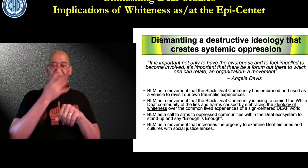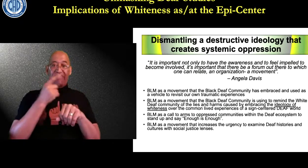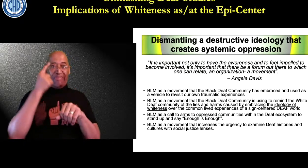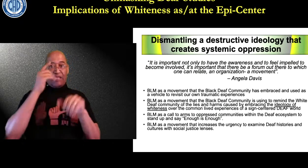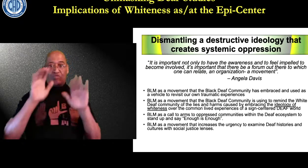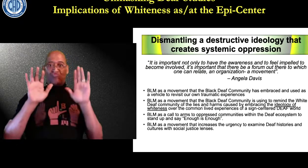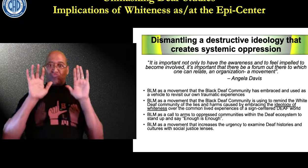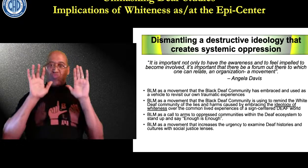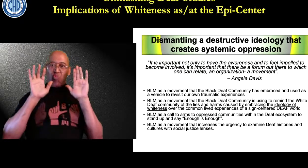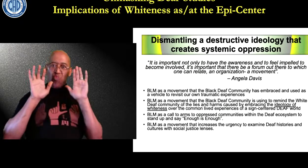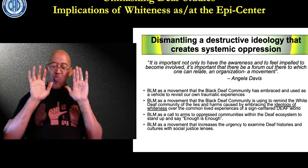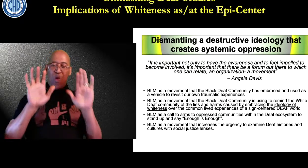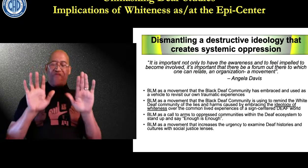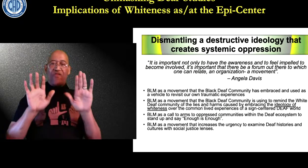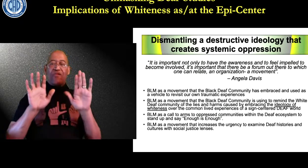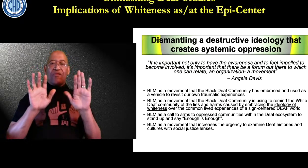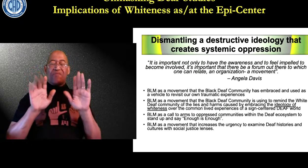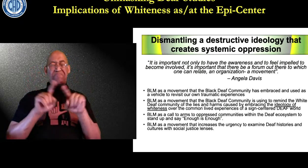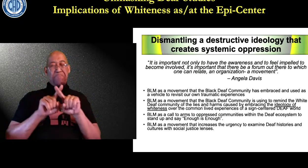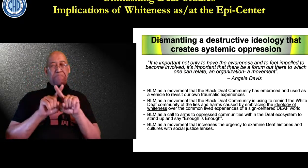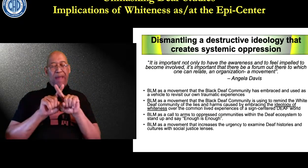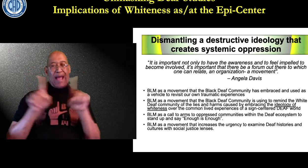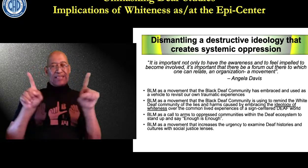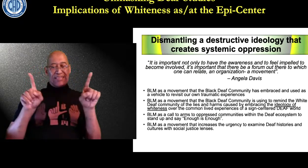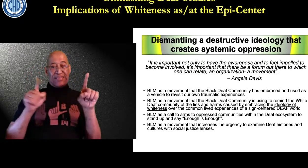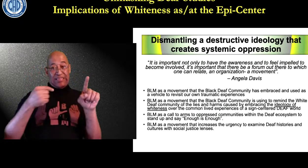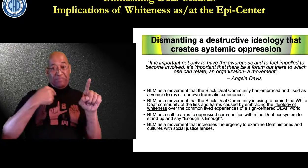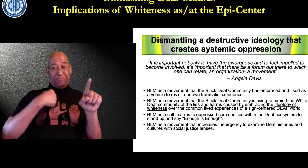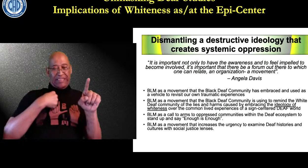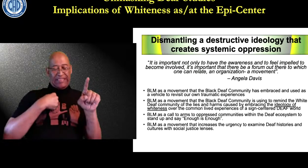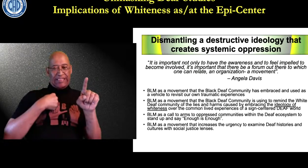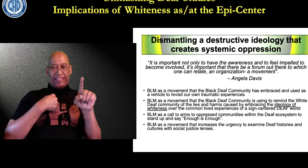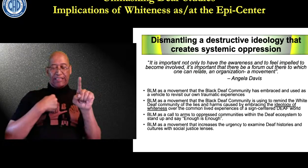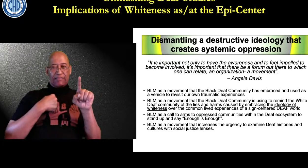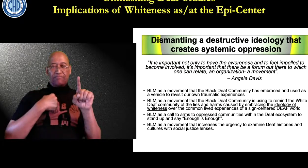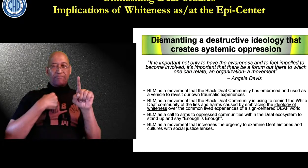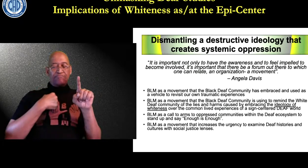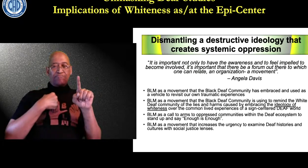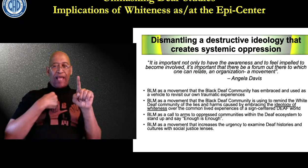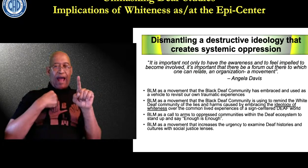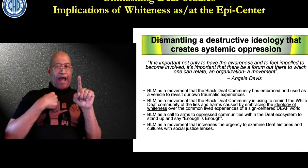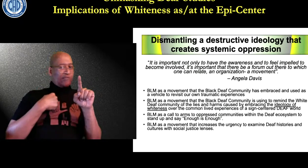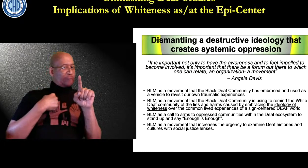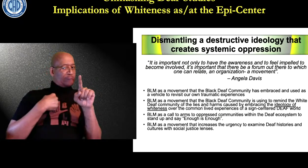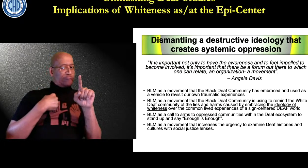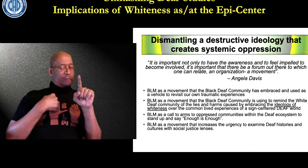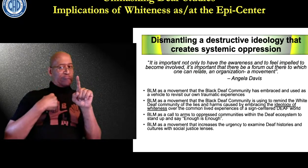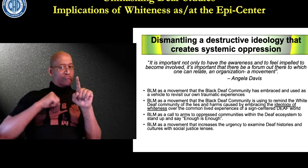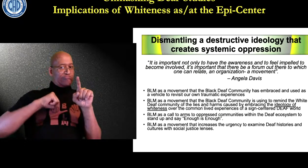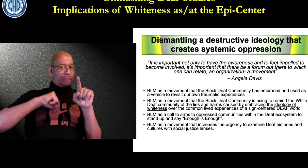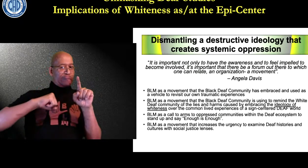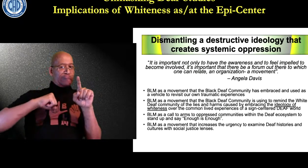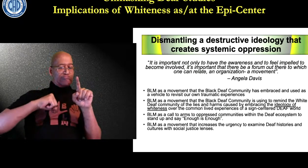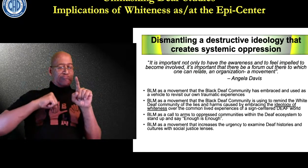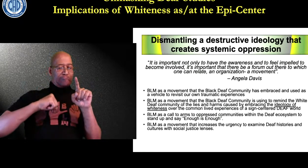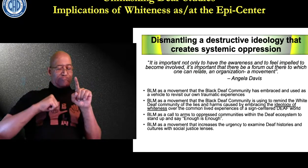So the organization was established, EDI, which was great, but